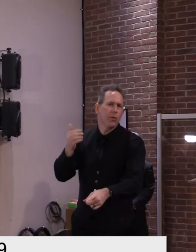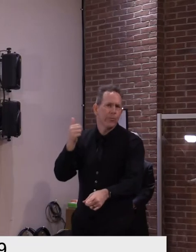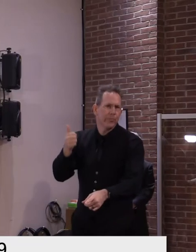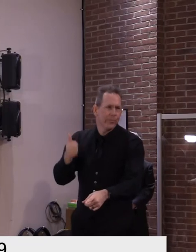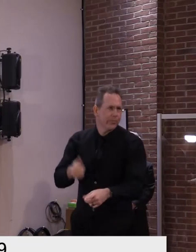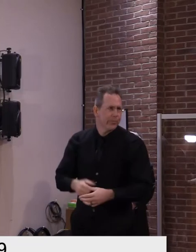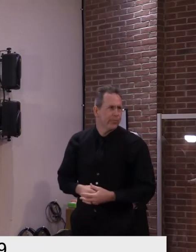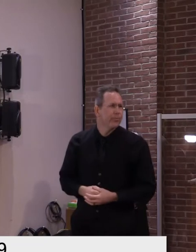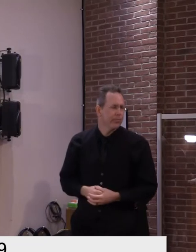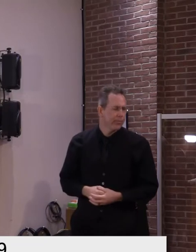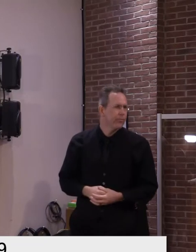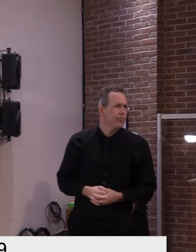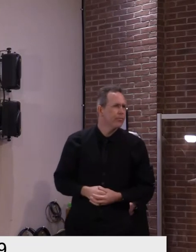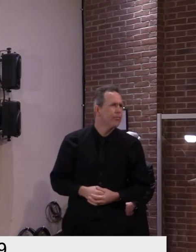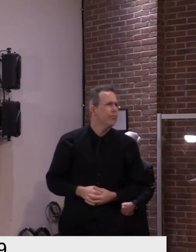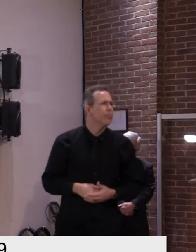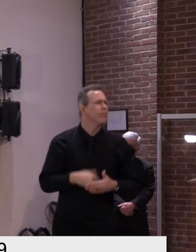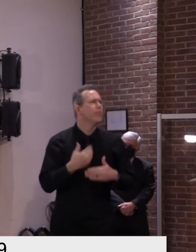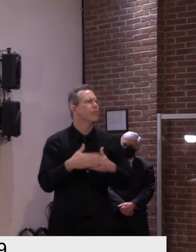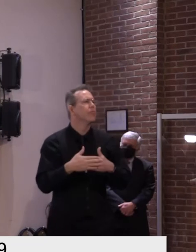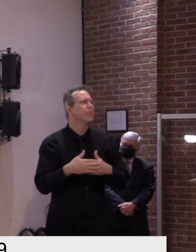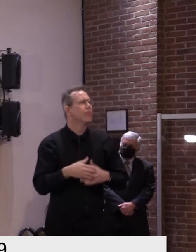Tim, Vermont Business Magazine.